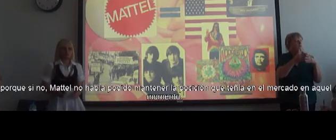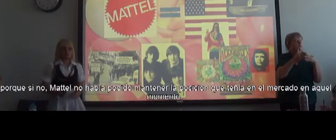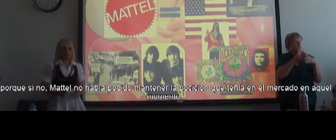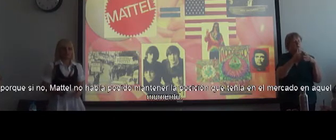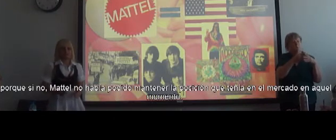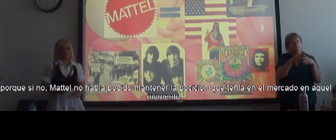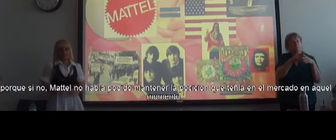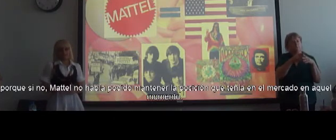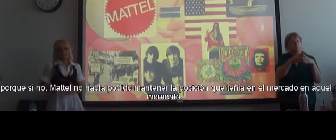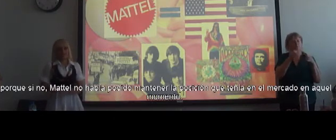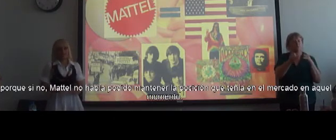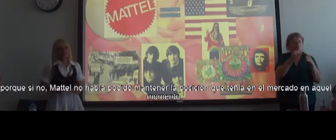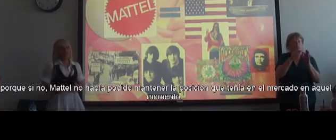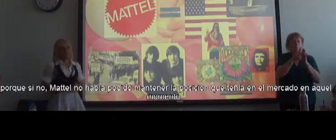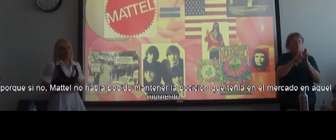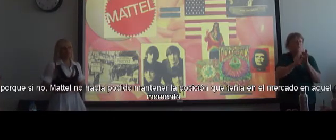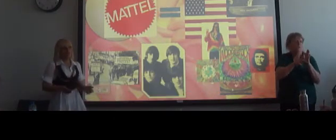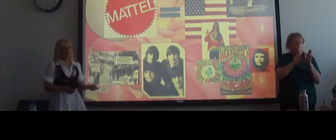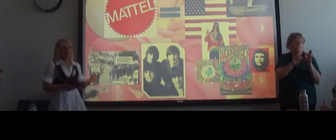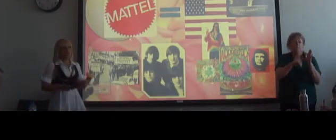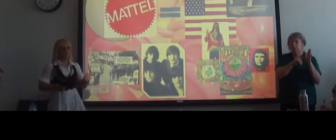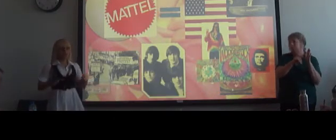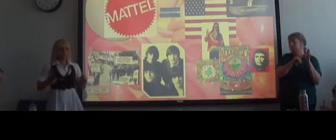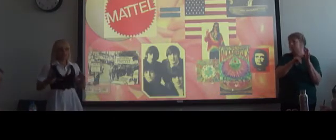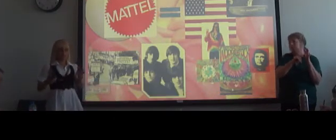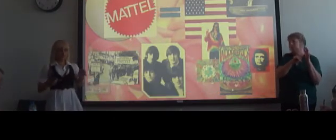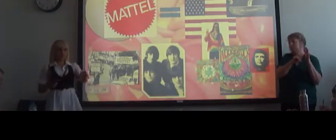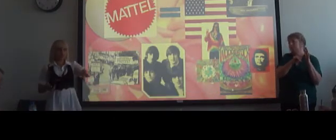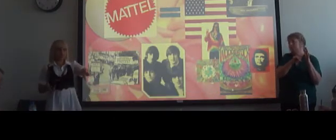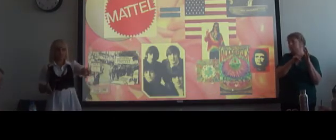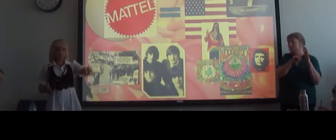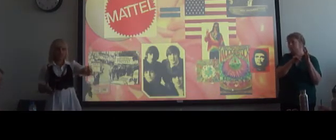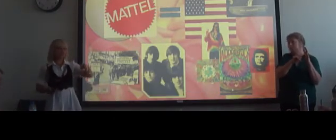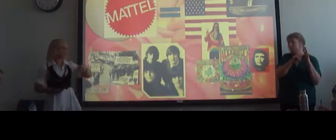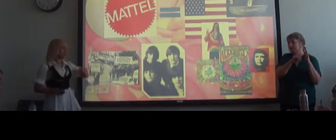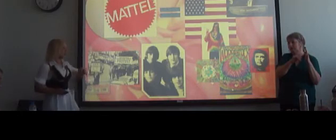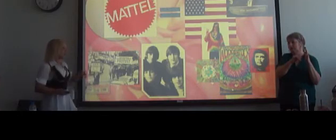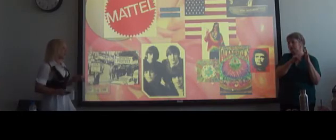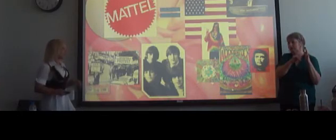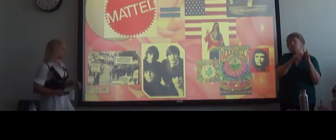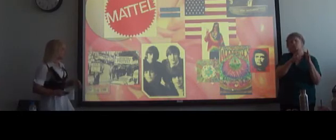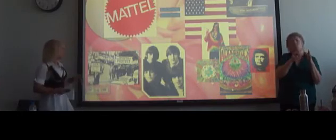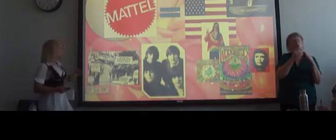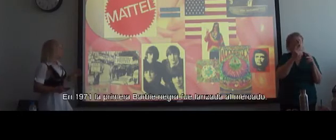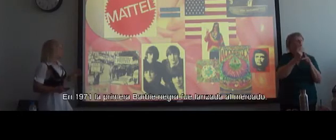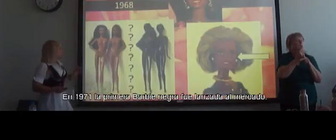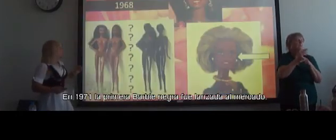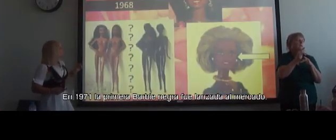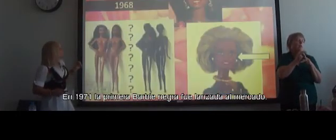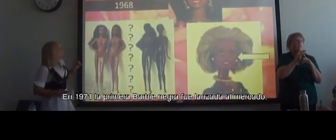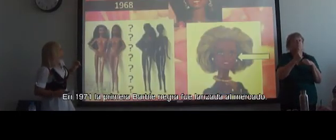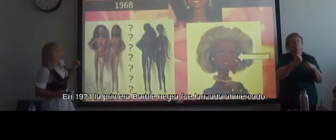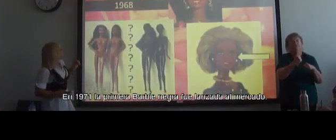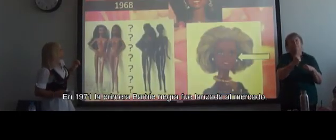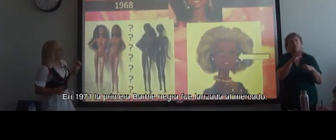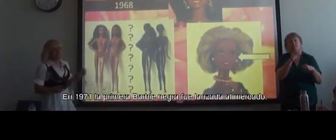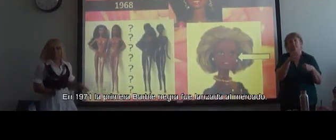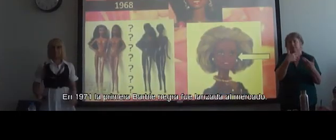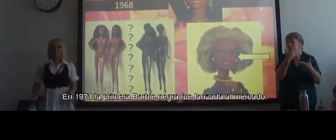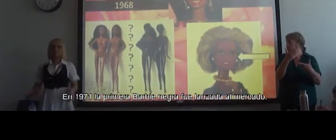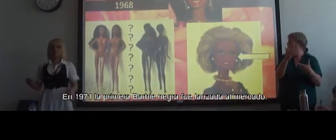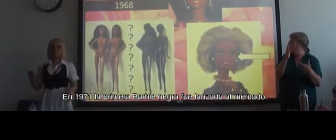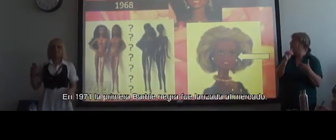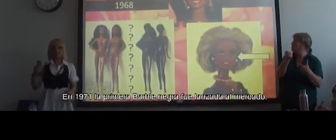because if not, they would have maintained the position Mattel had in the market at that time.